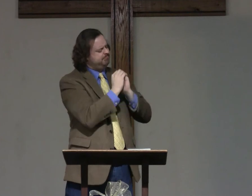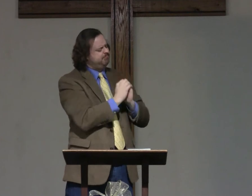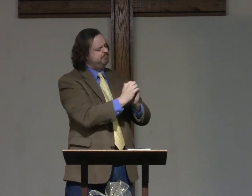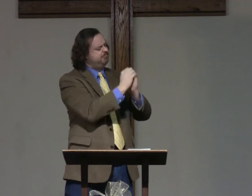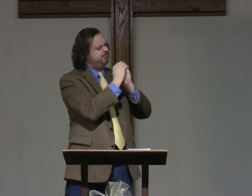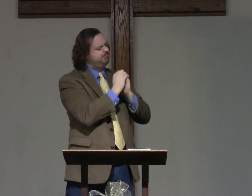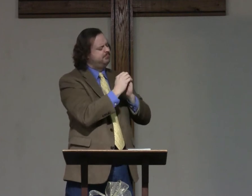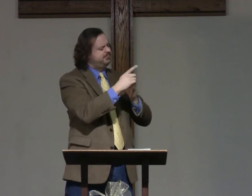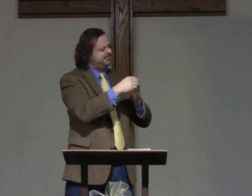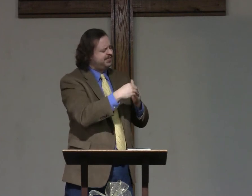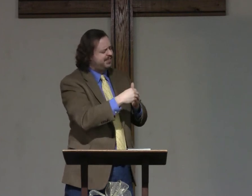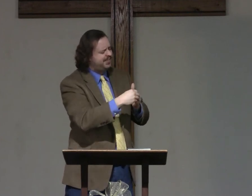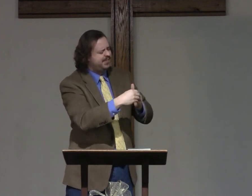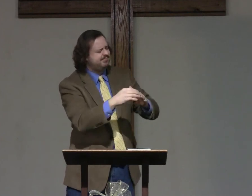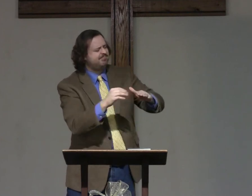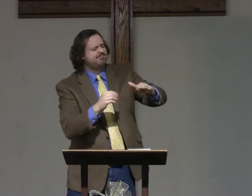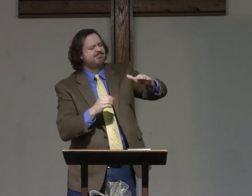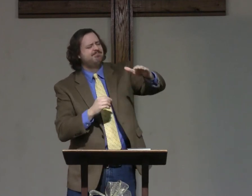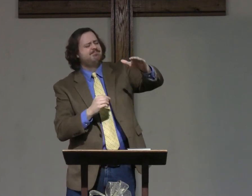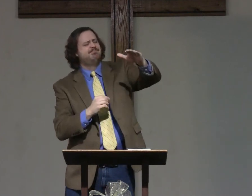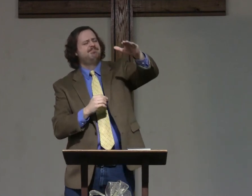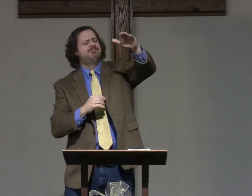honor and worship him